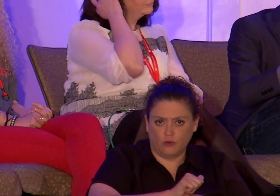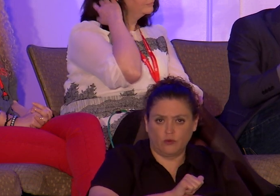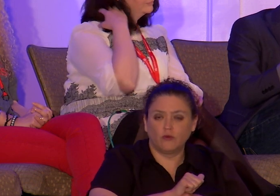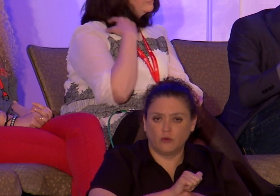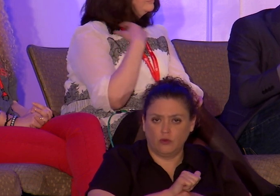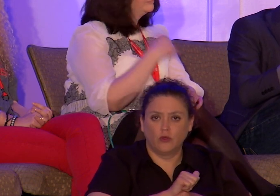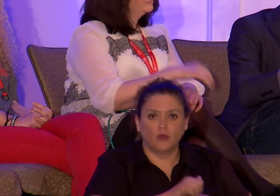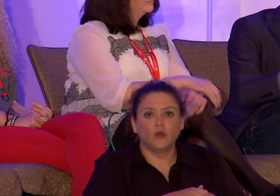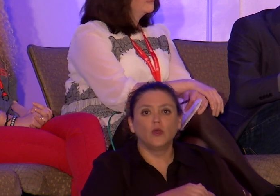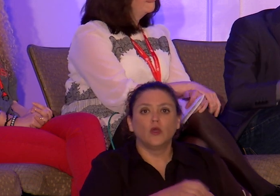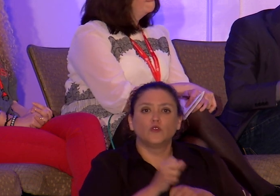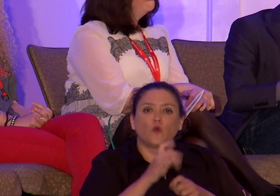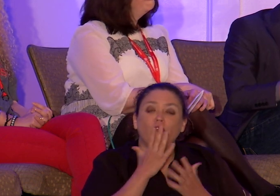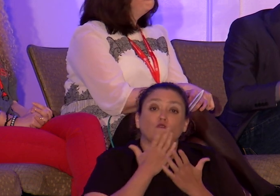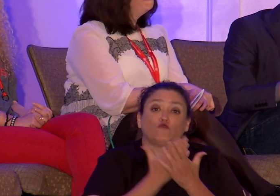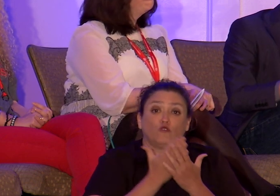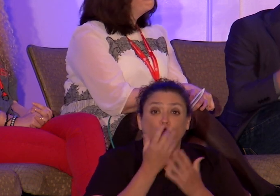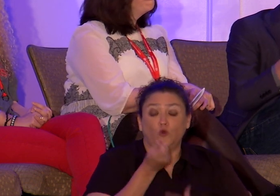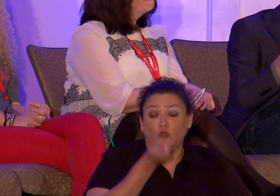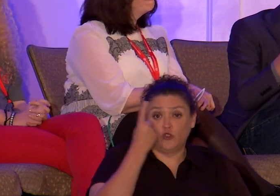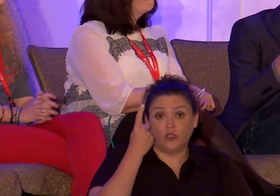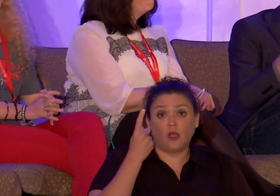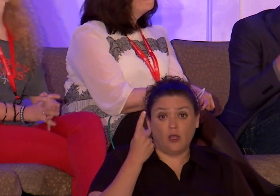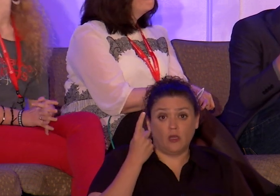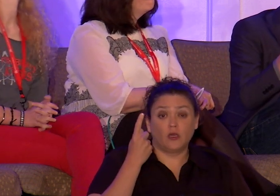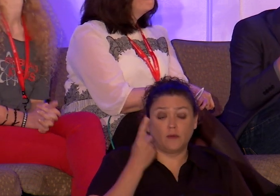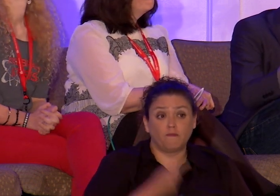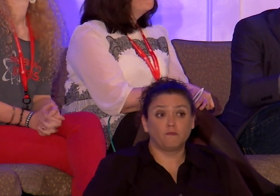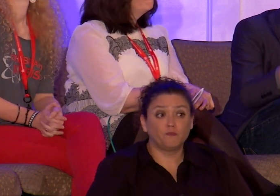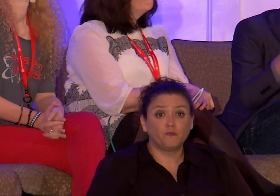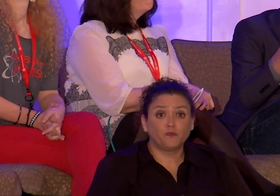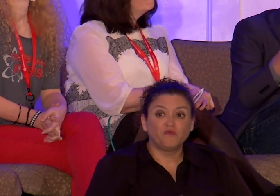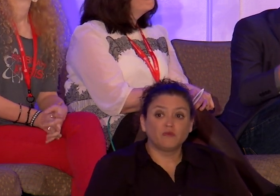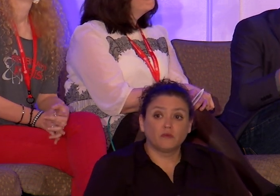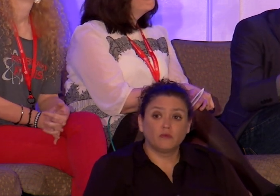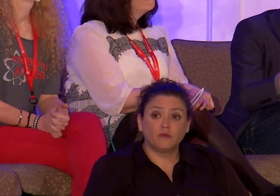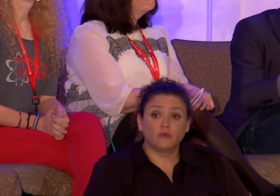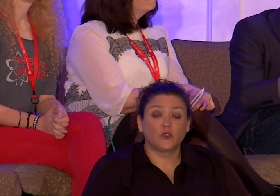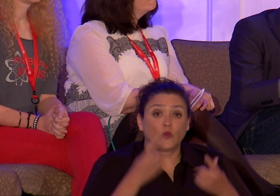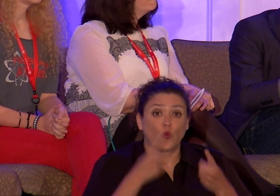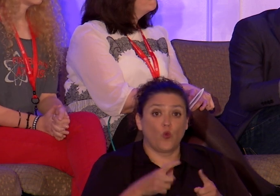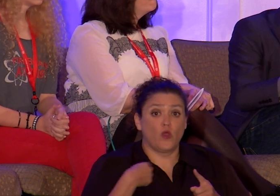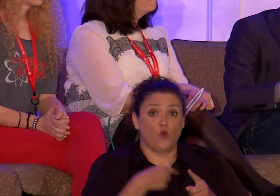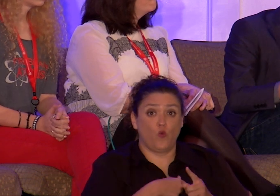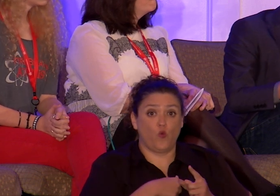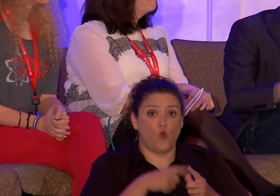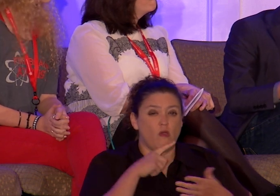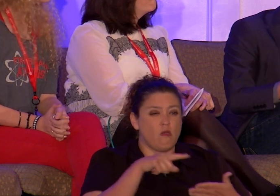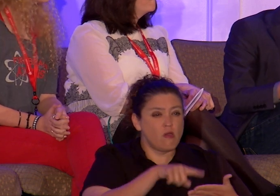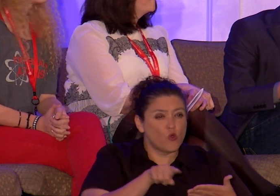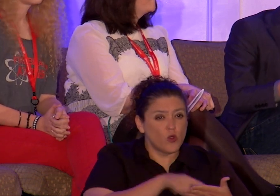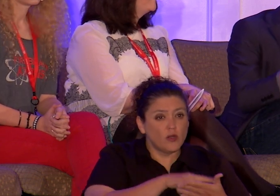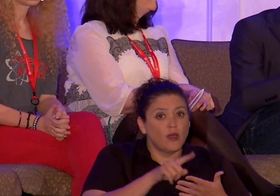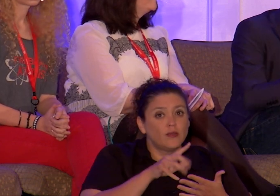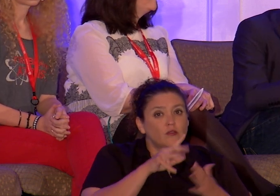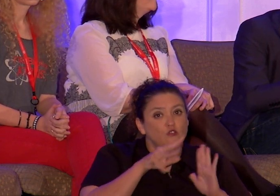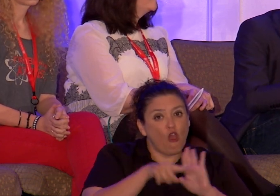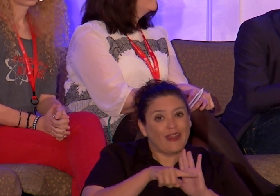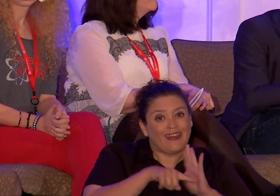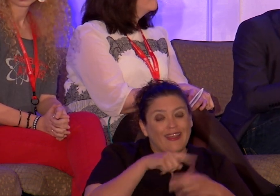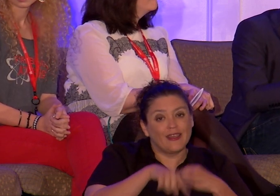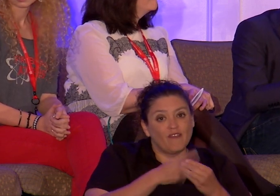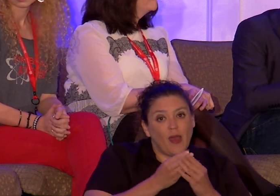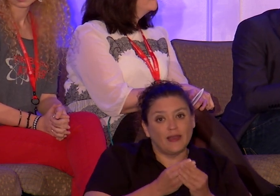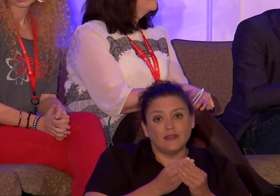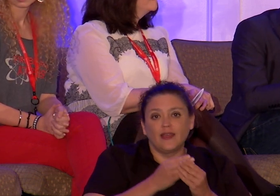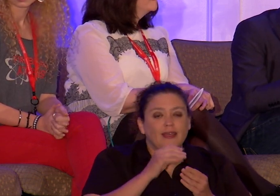is very good to understand that when we try to criticize Islam, also that's something very important. We're not to